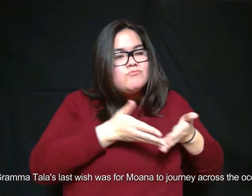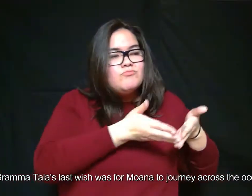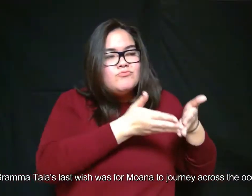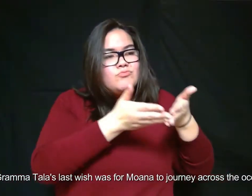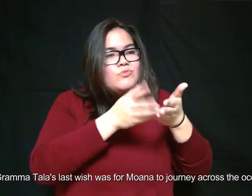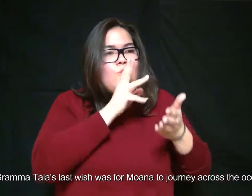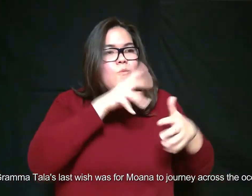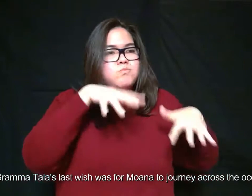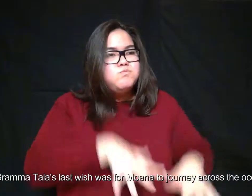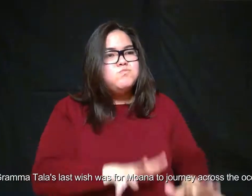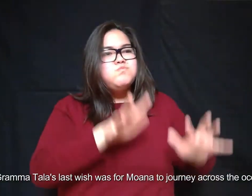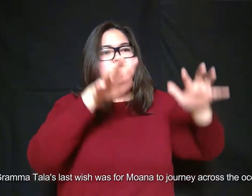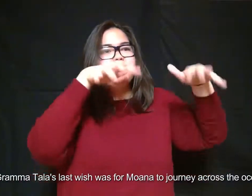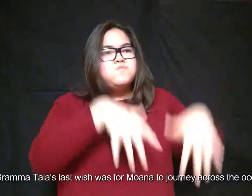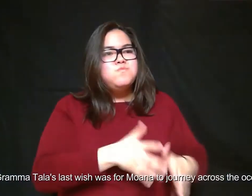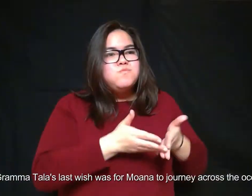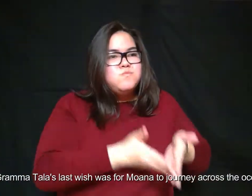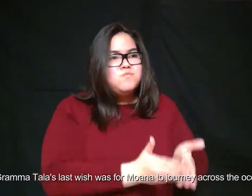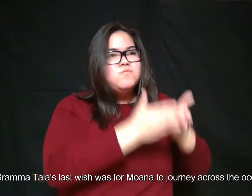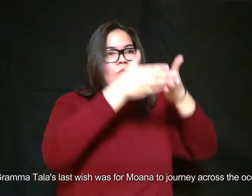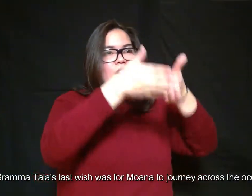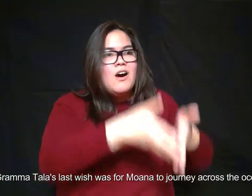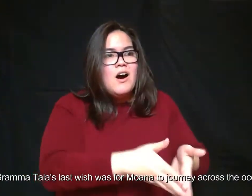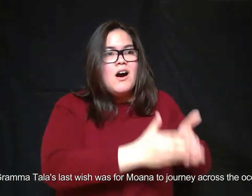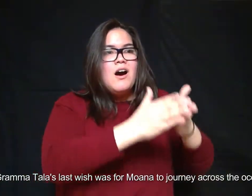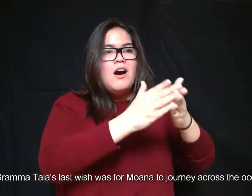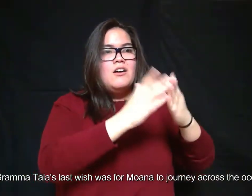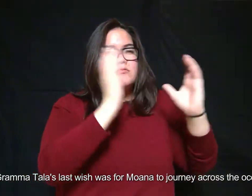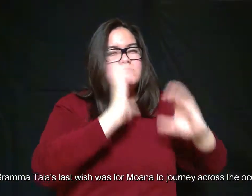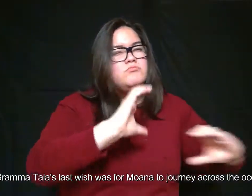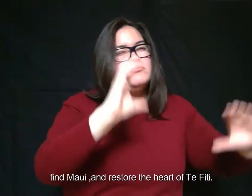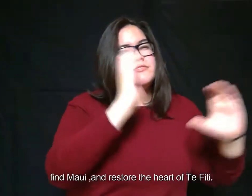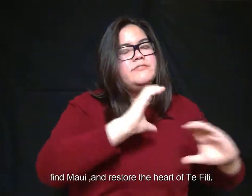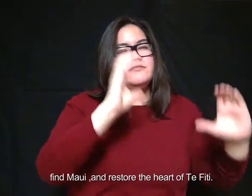Maui, and restore the heart of Te Fiti.